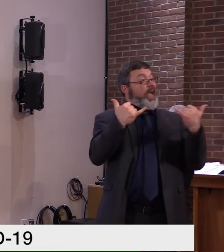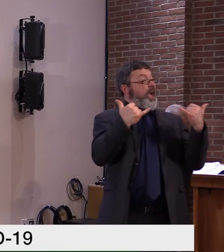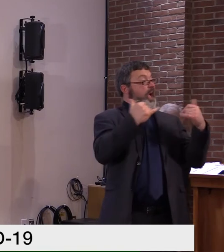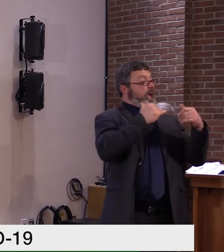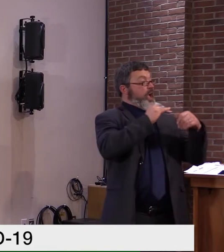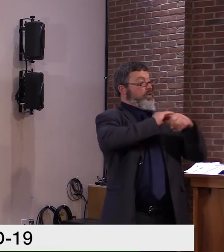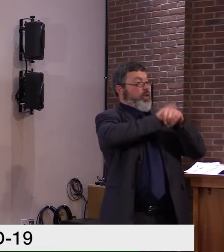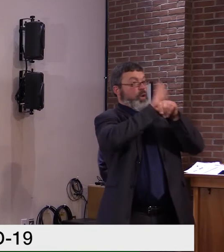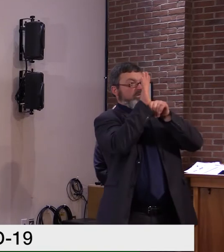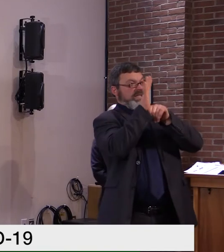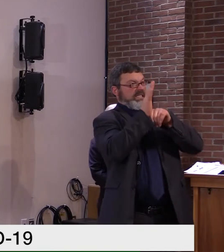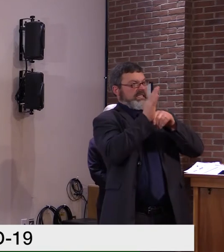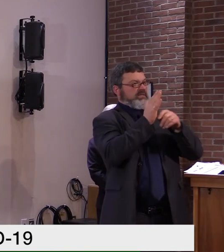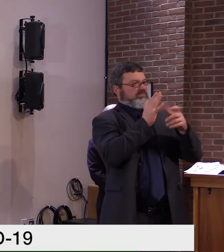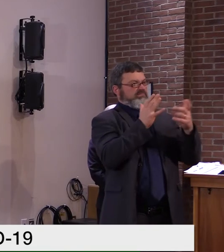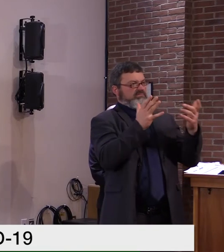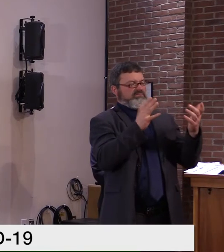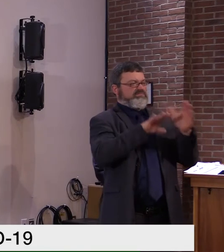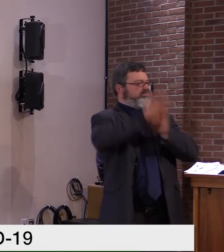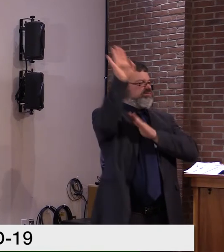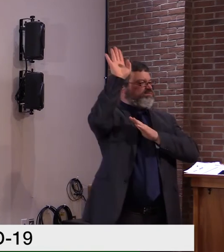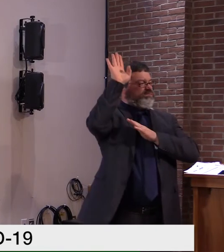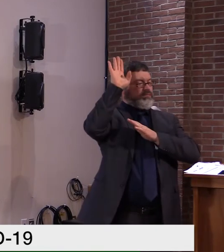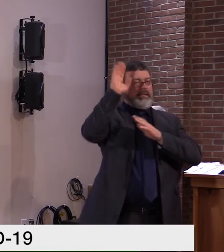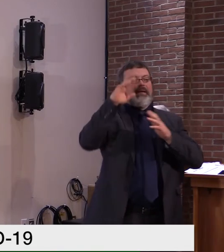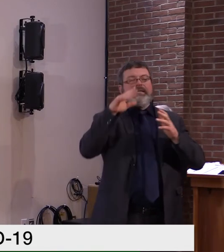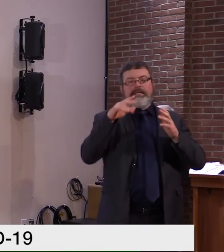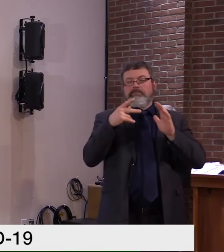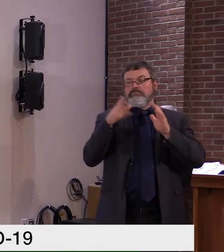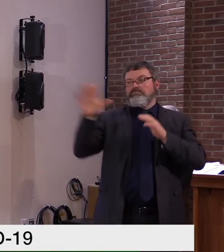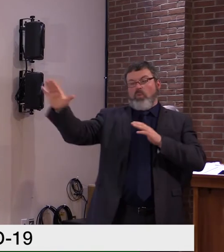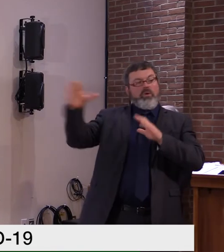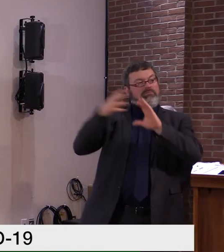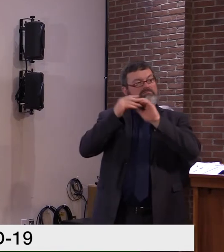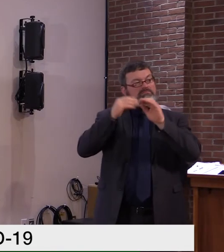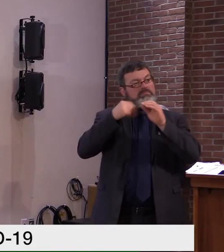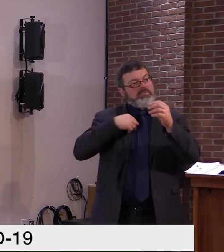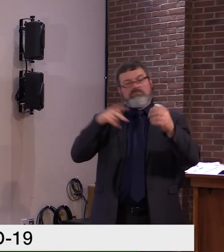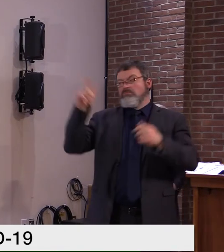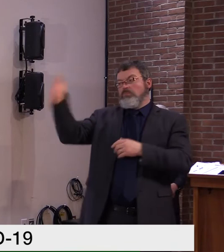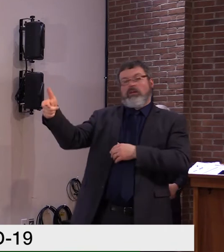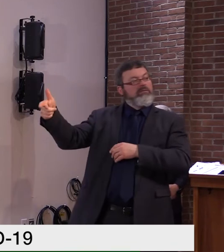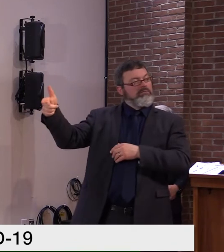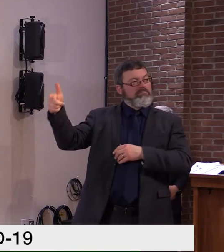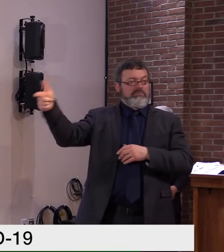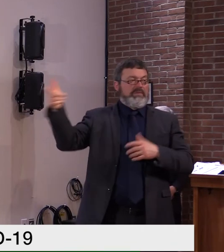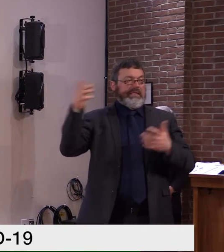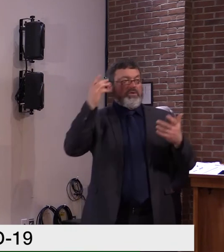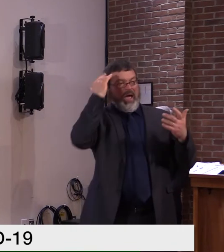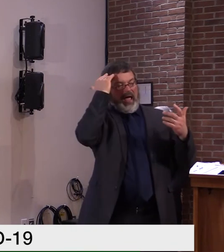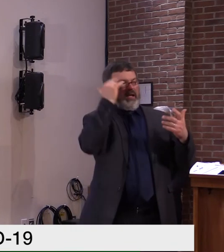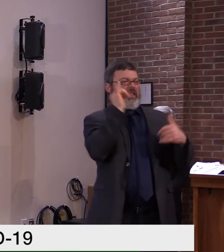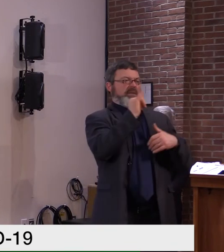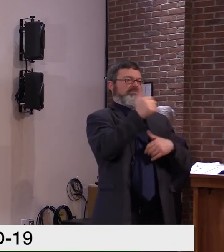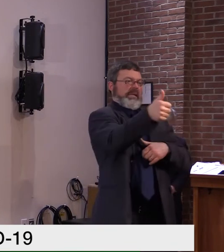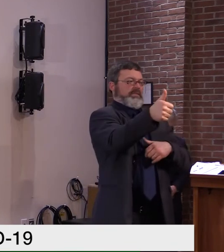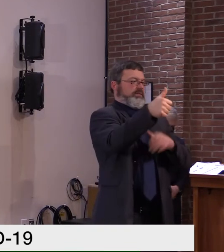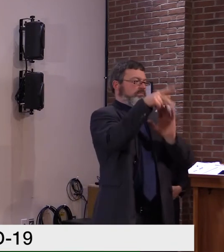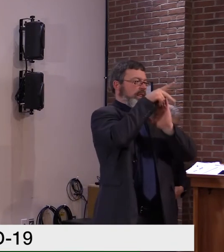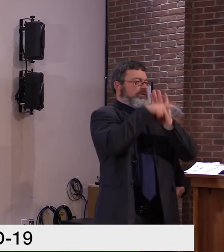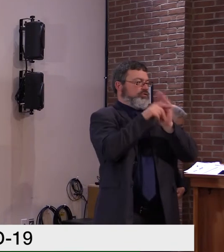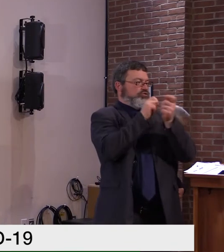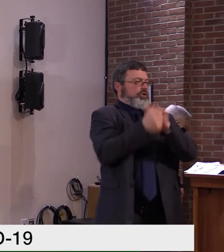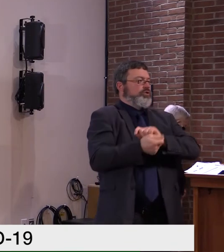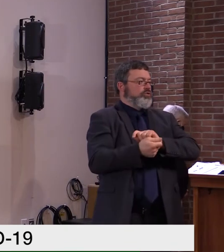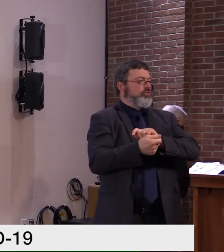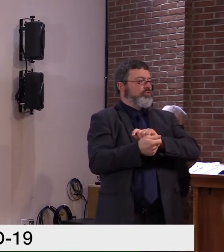policy would be for people to come to Vermont to carry out their quarantine. But we do permit folks to quarantine at home in